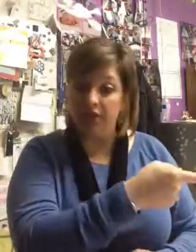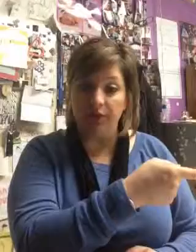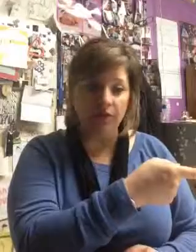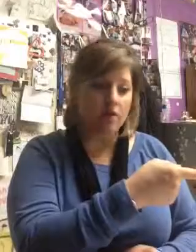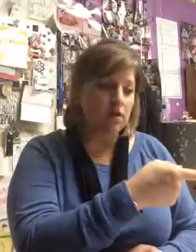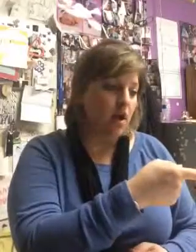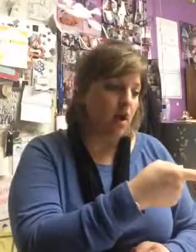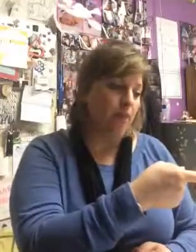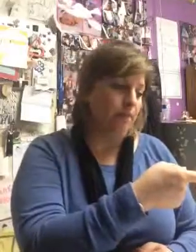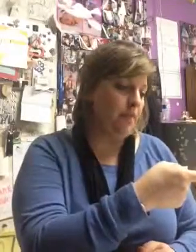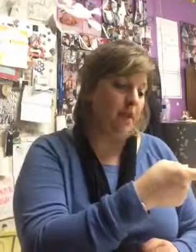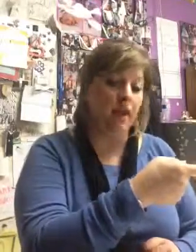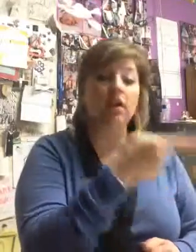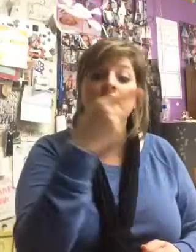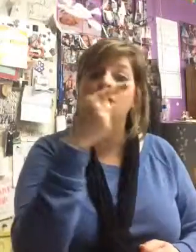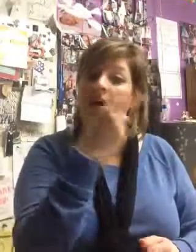do. They